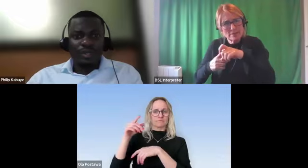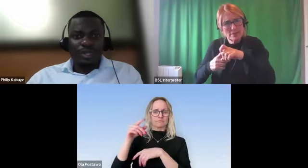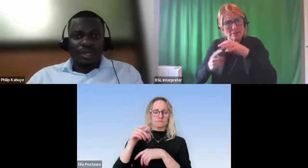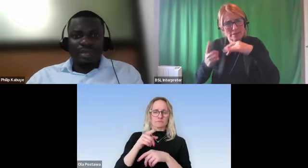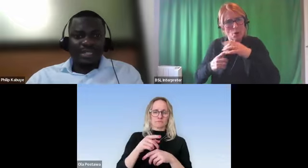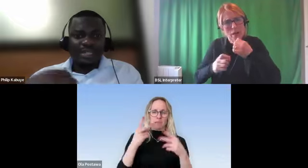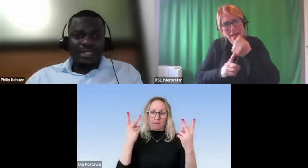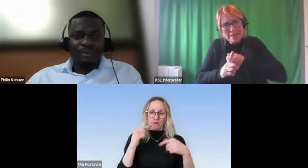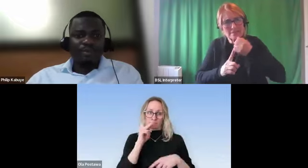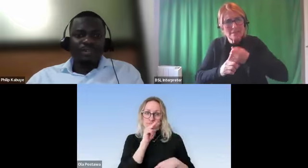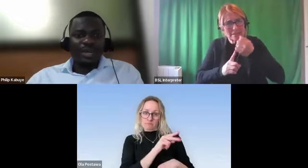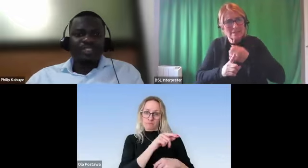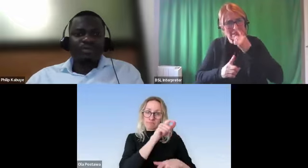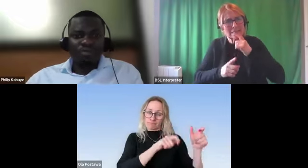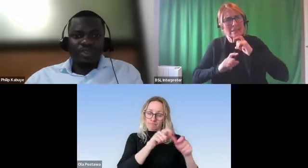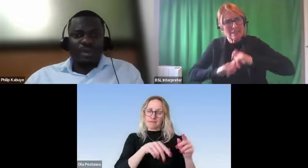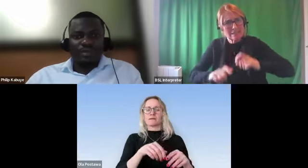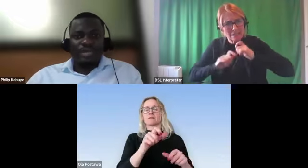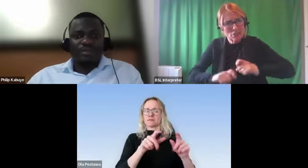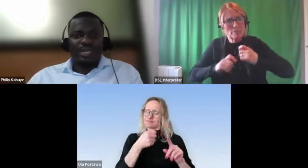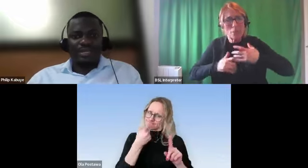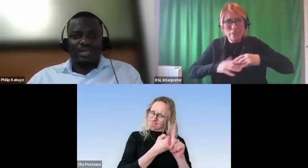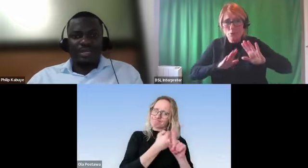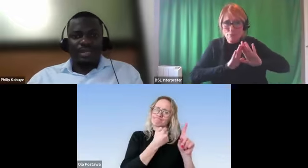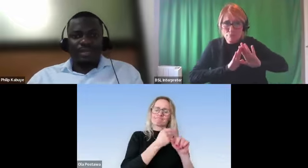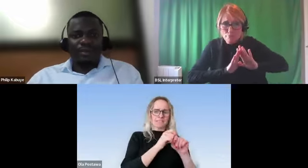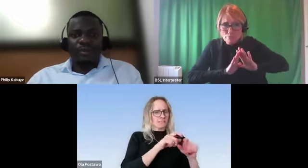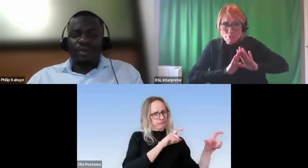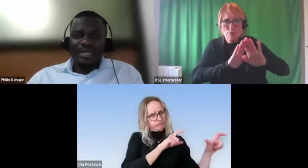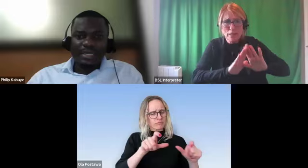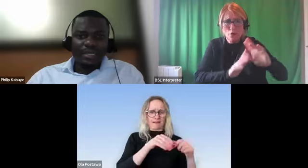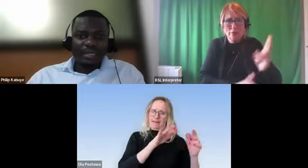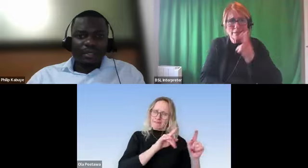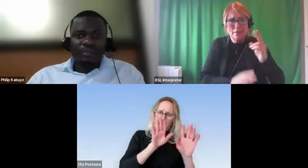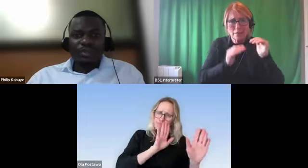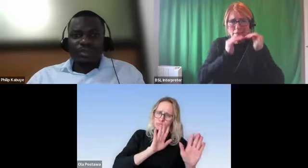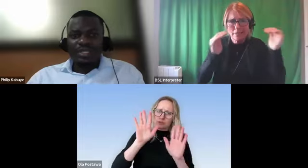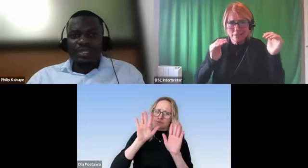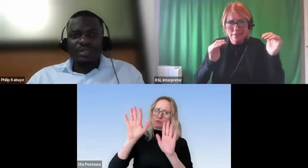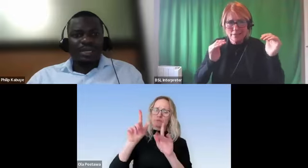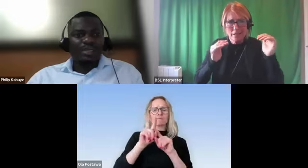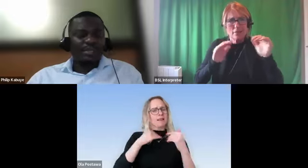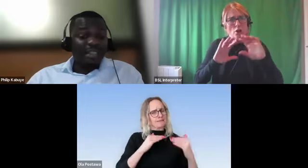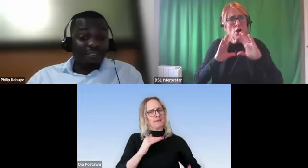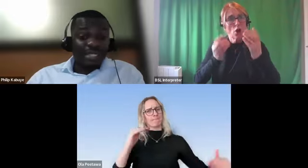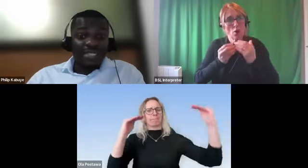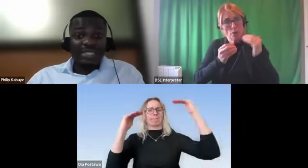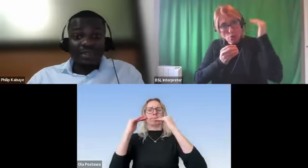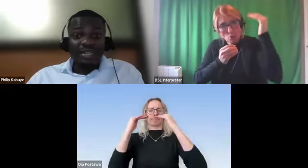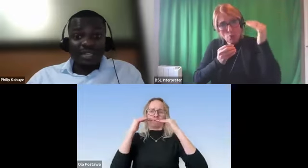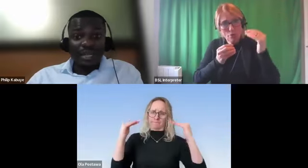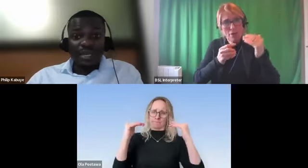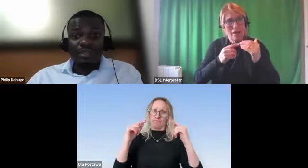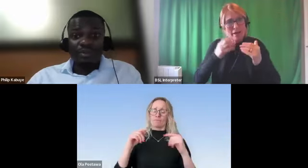do. But then it comes back to us to push back on double standards, holding global north and governments